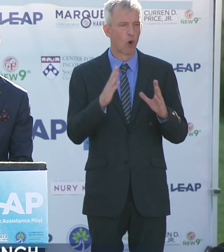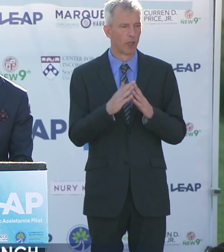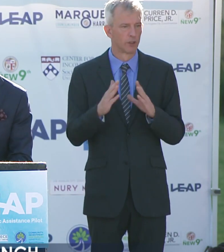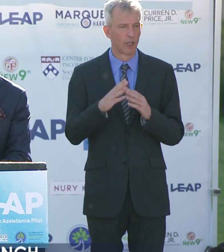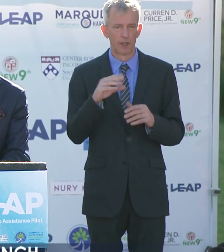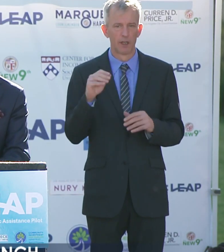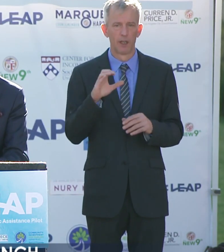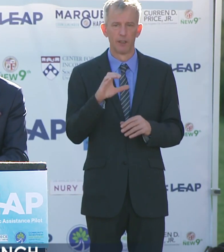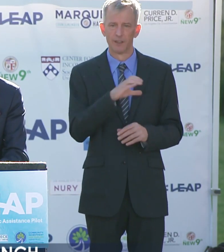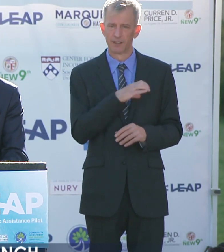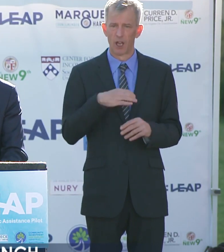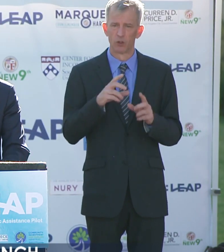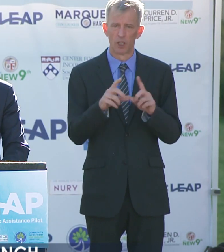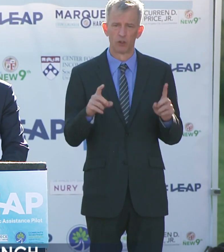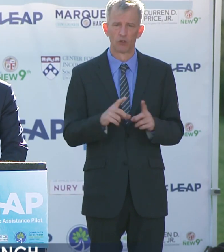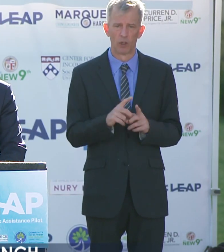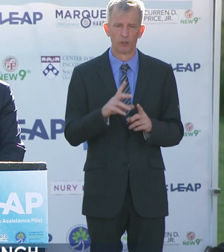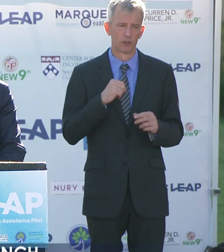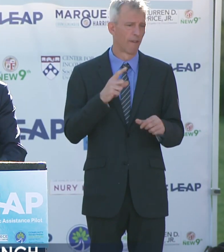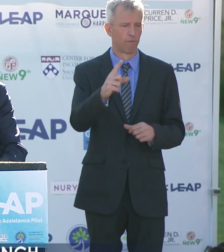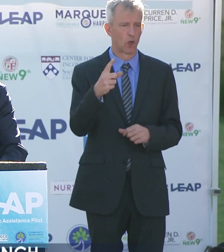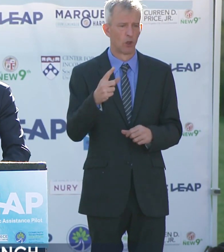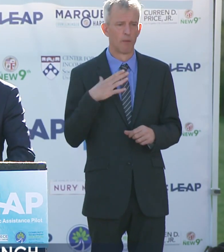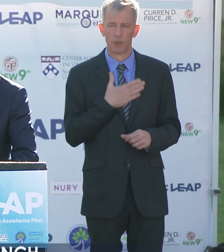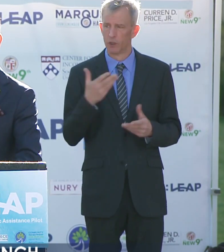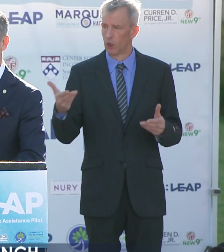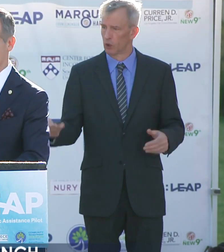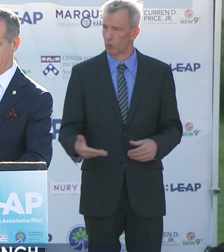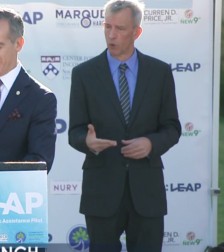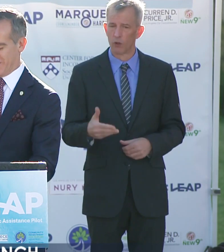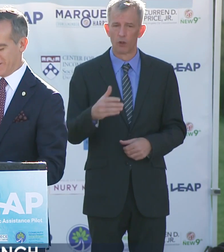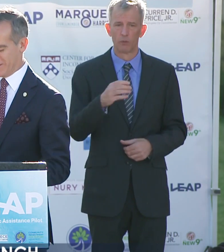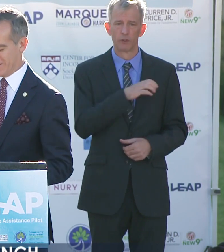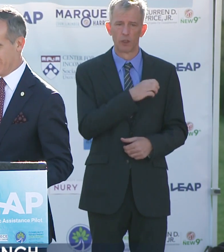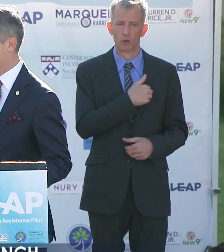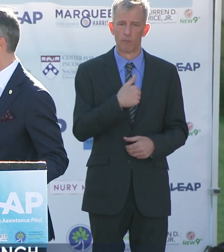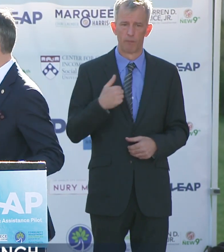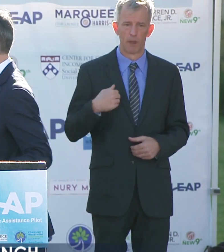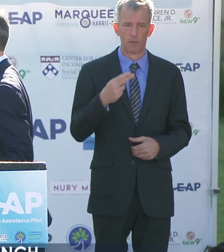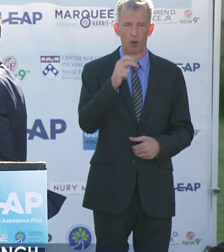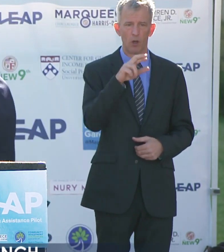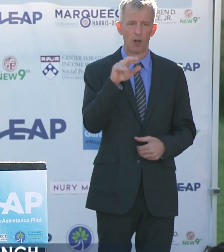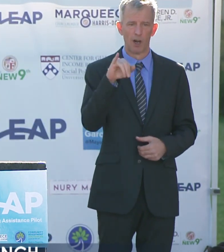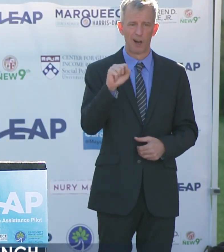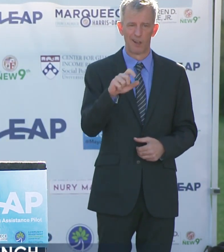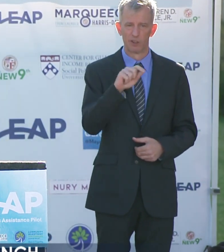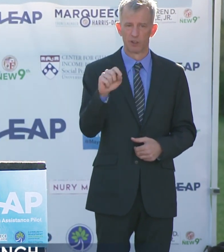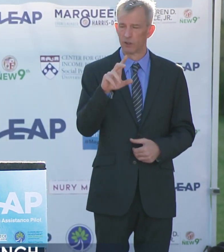center in his district. Please welcome Councilmember Marquis Harris Dawson.